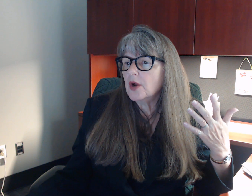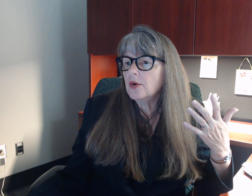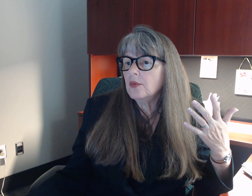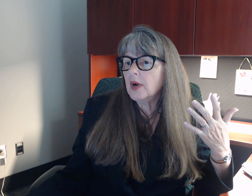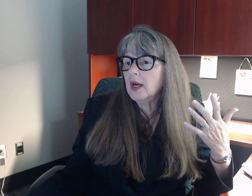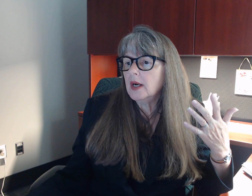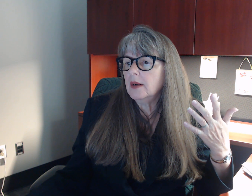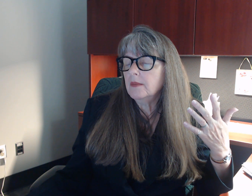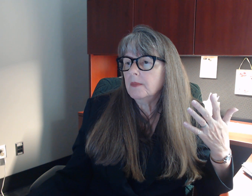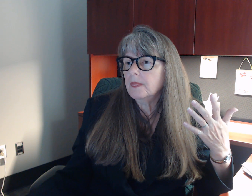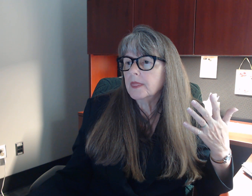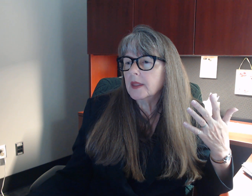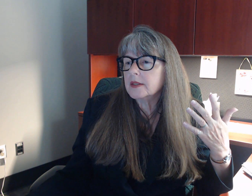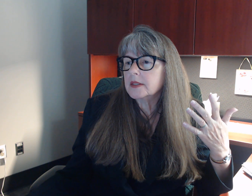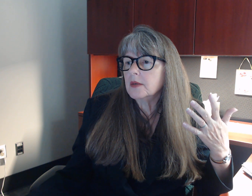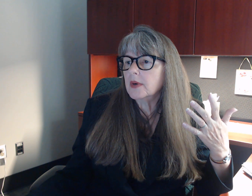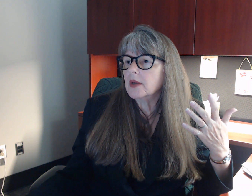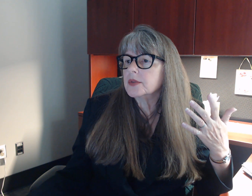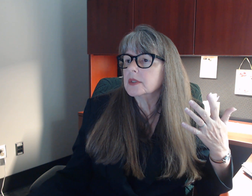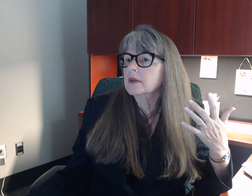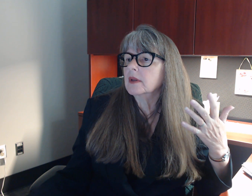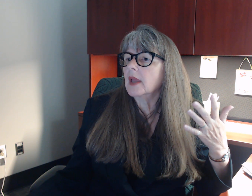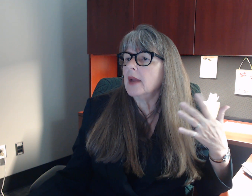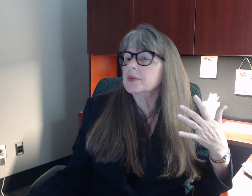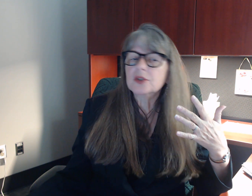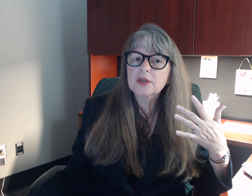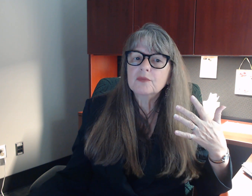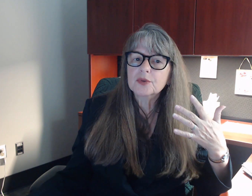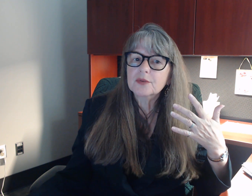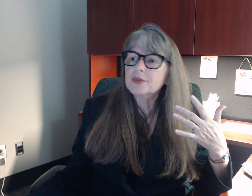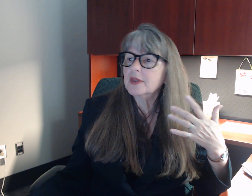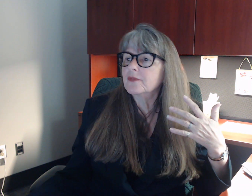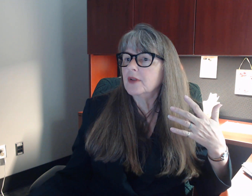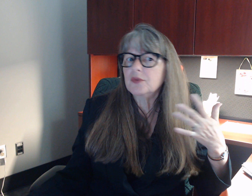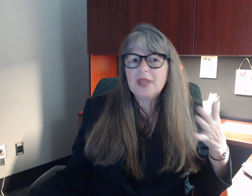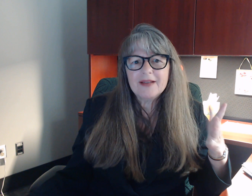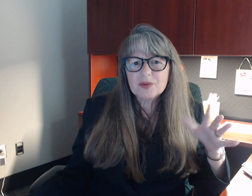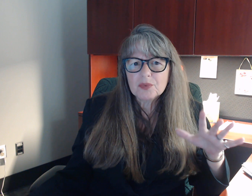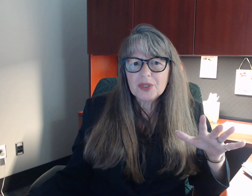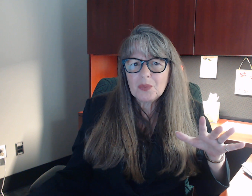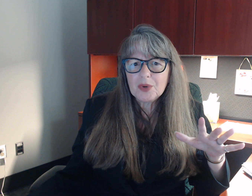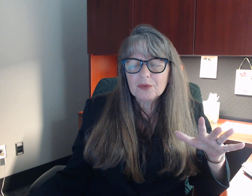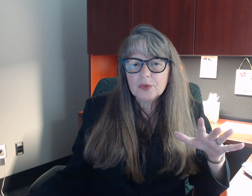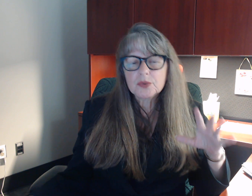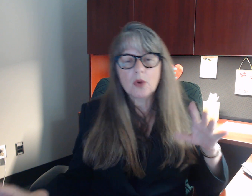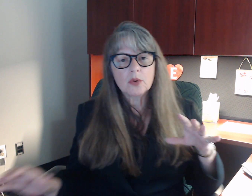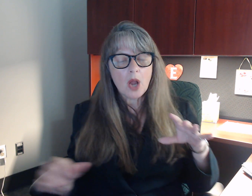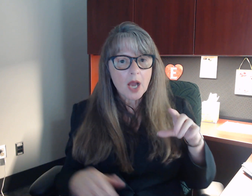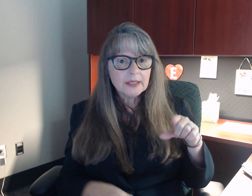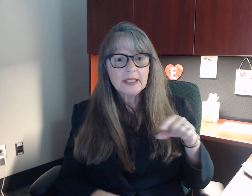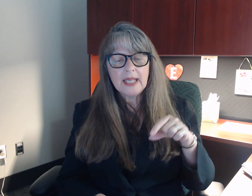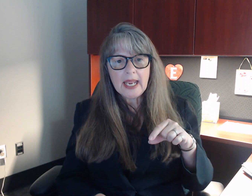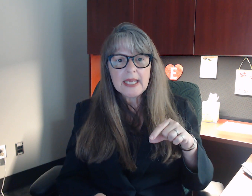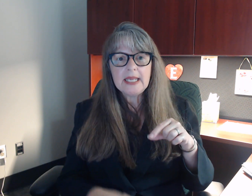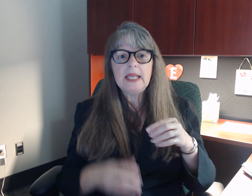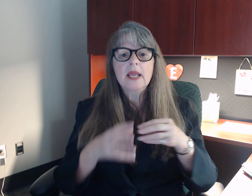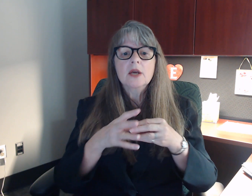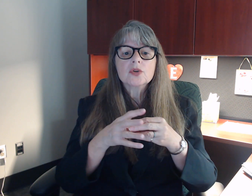So let's see what else. I was looking for the fun foods. They have some really weird foods. Cotton candy. So